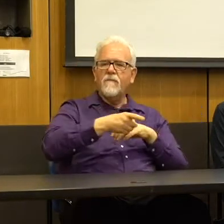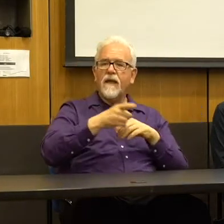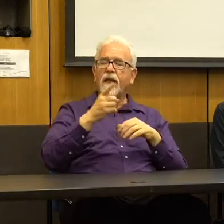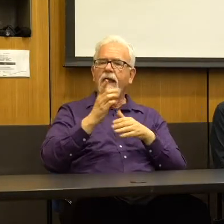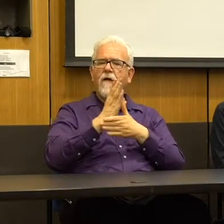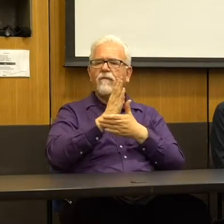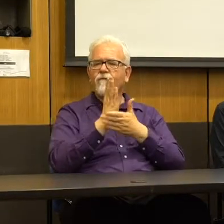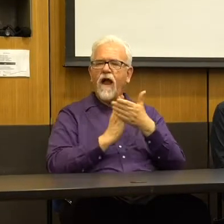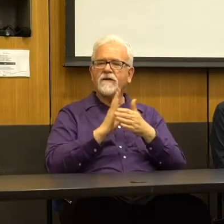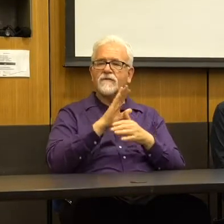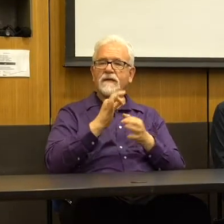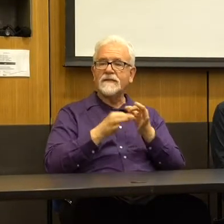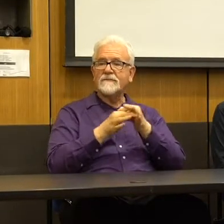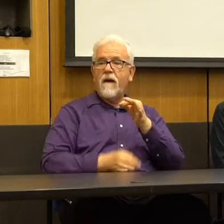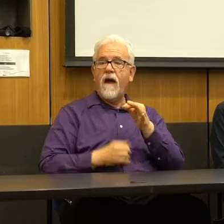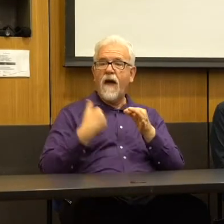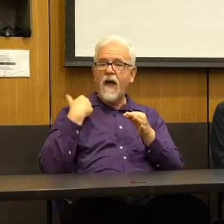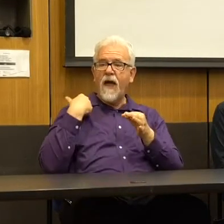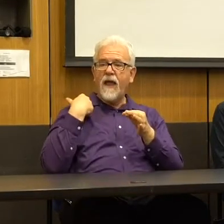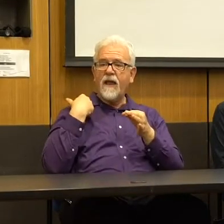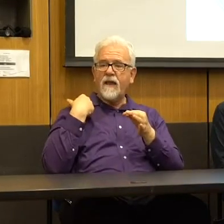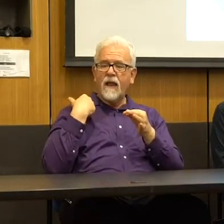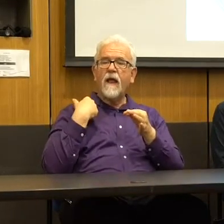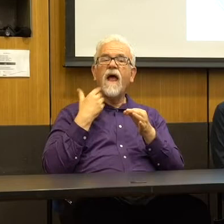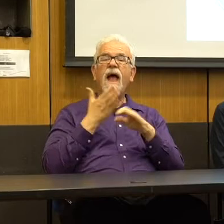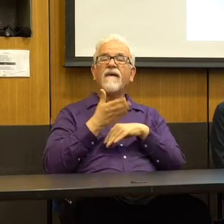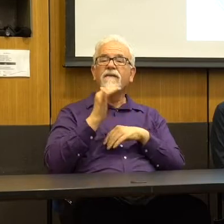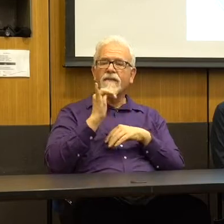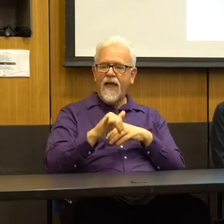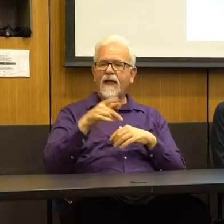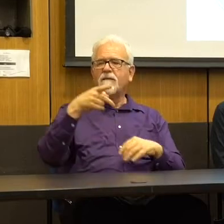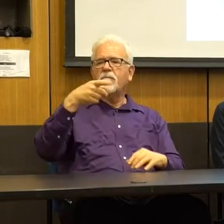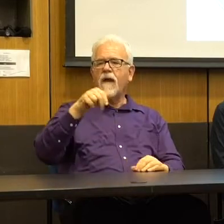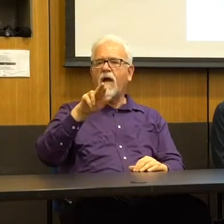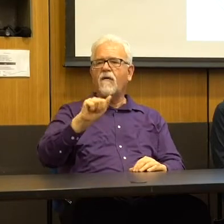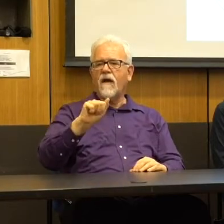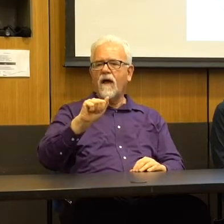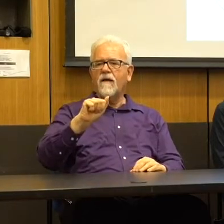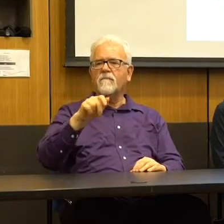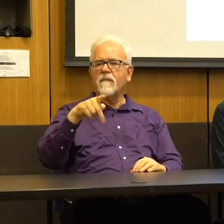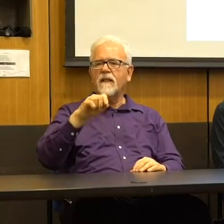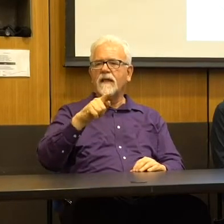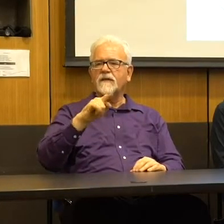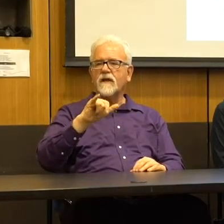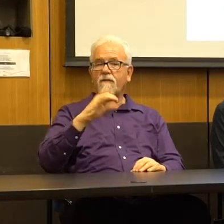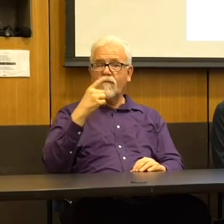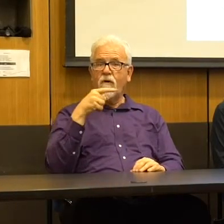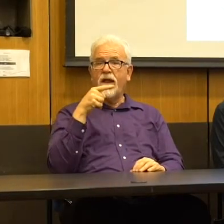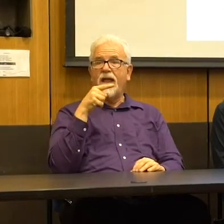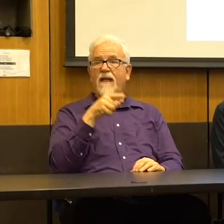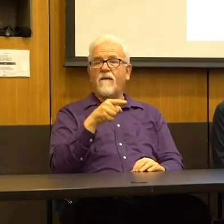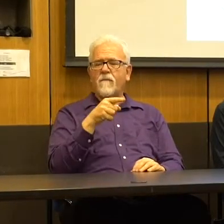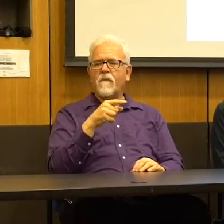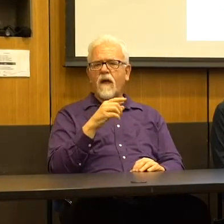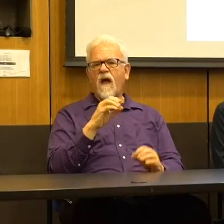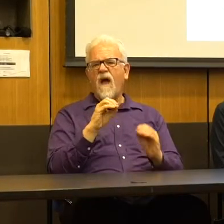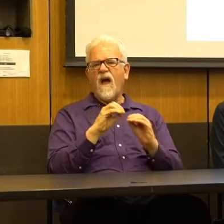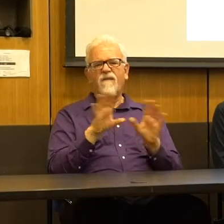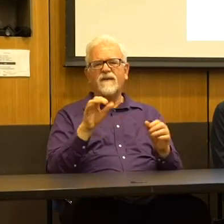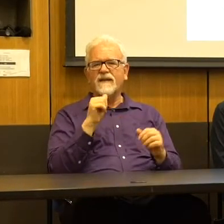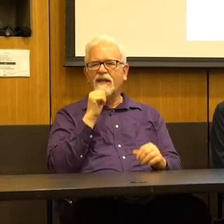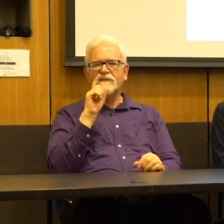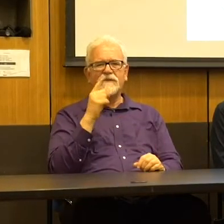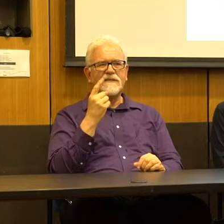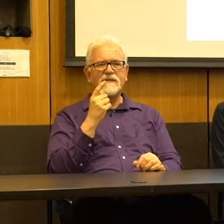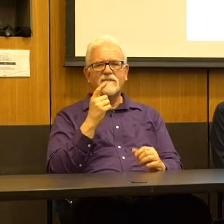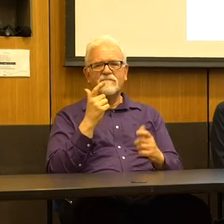fracturing his spine. He was, after that, a paraplegic. For him, that was obviously not just a